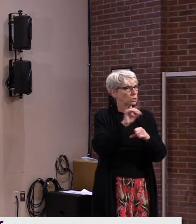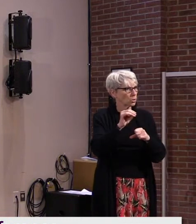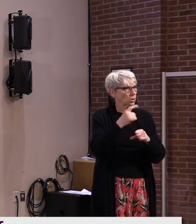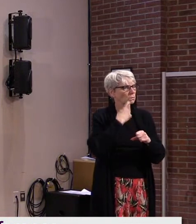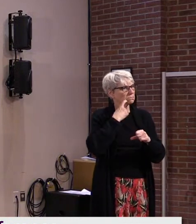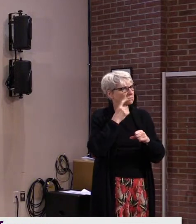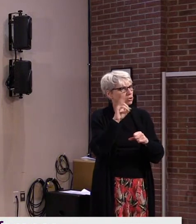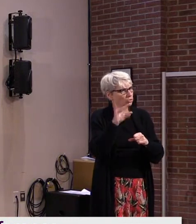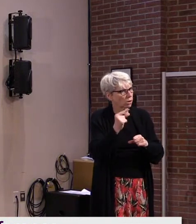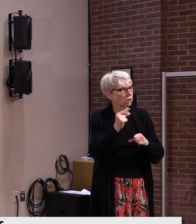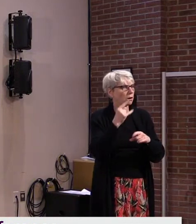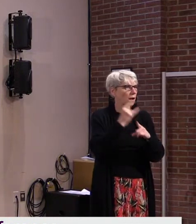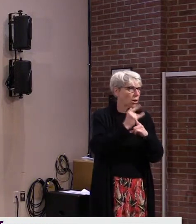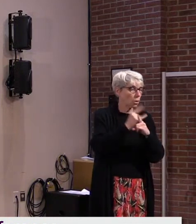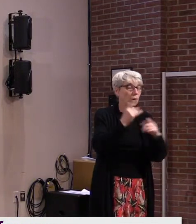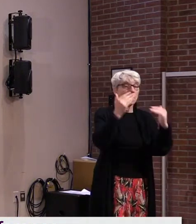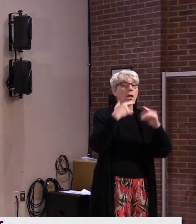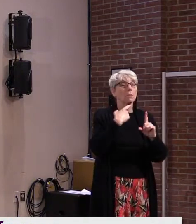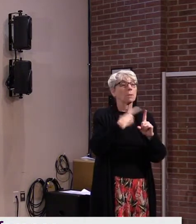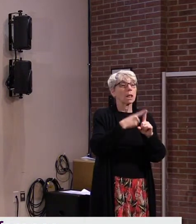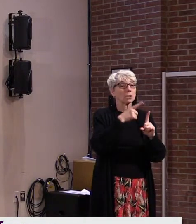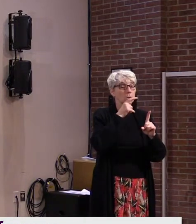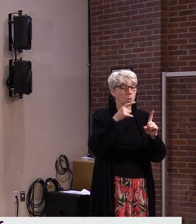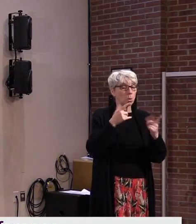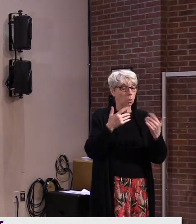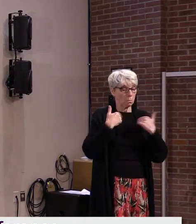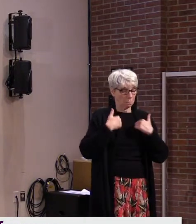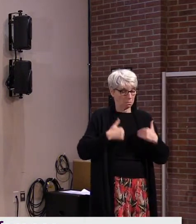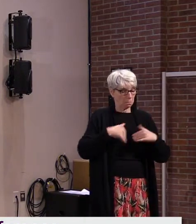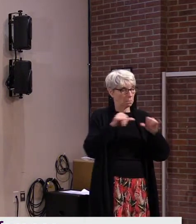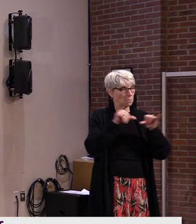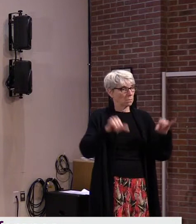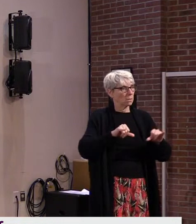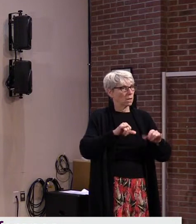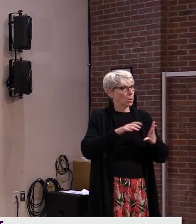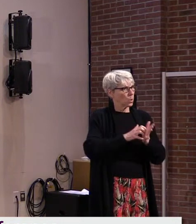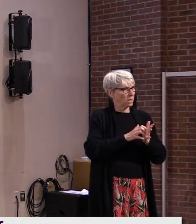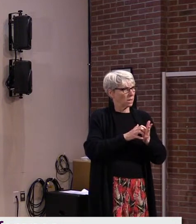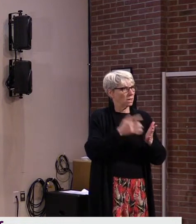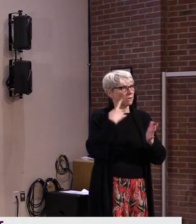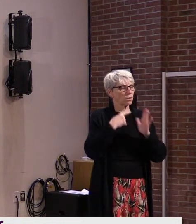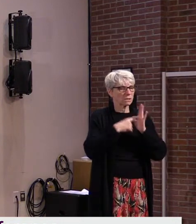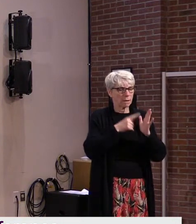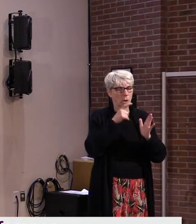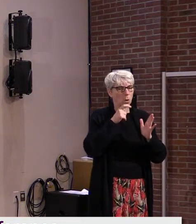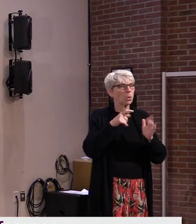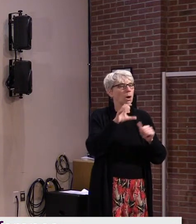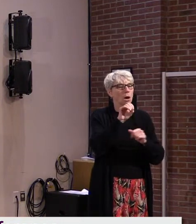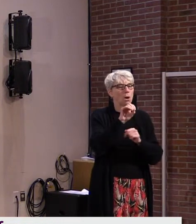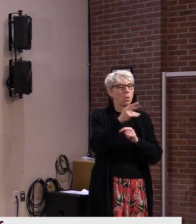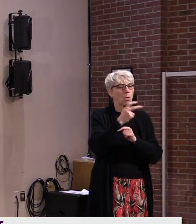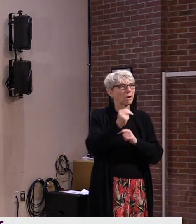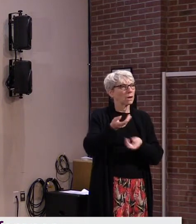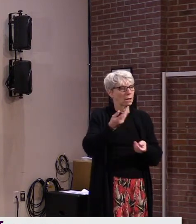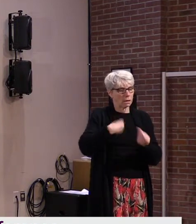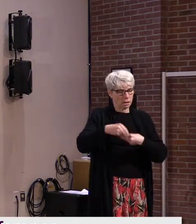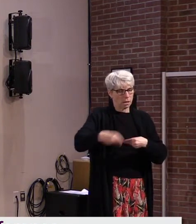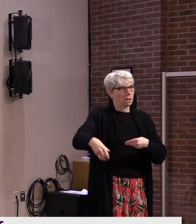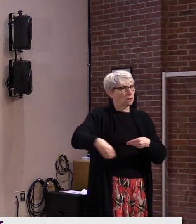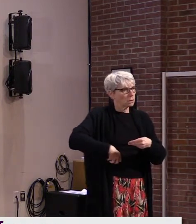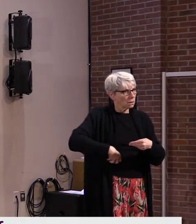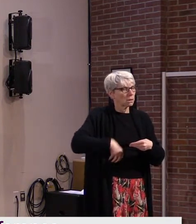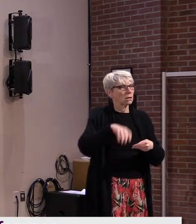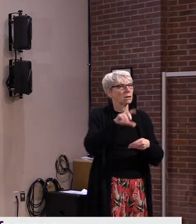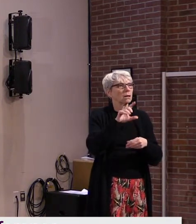the immunocompromised group or have had a solid organ or stem cell transplant should have already been able to receive